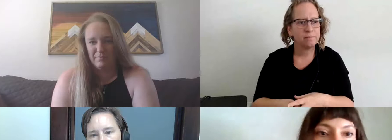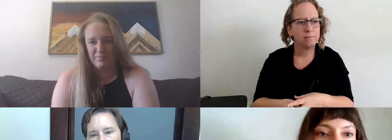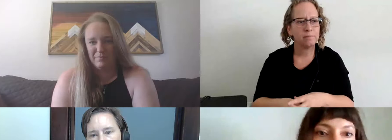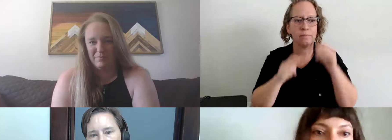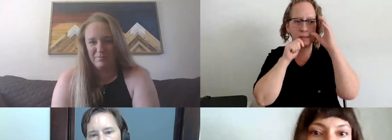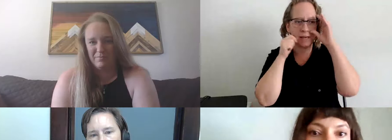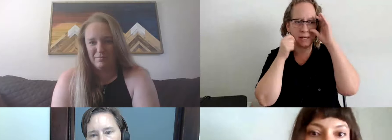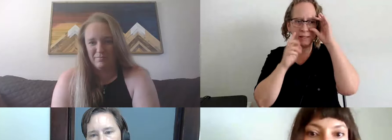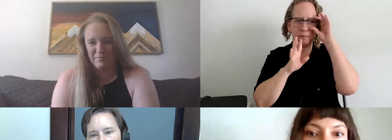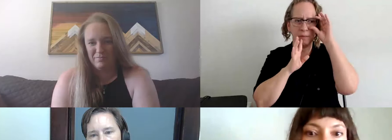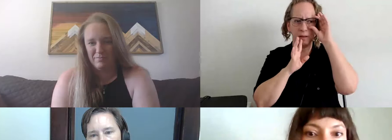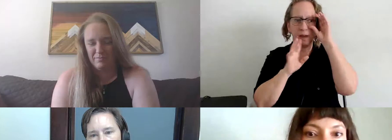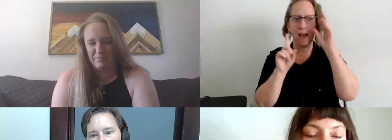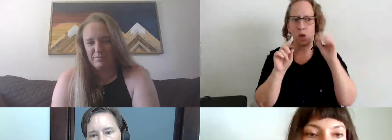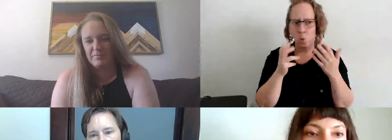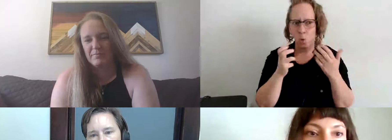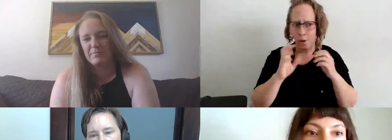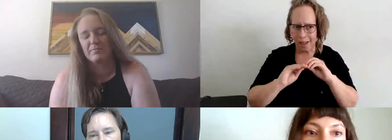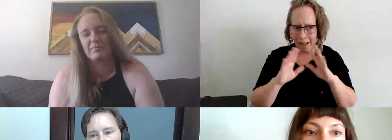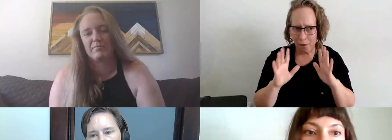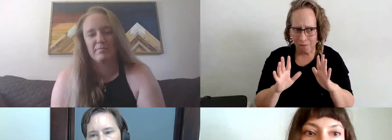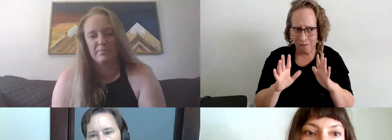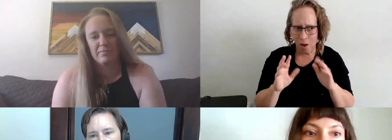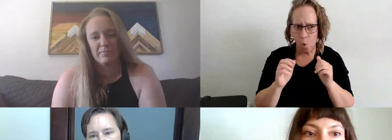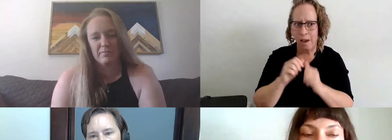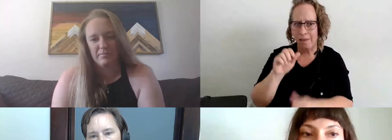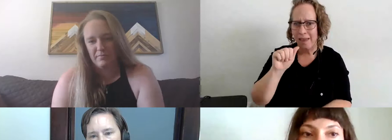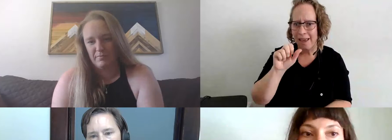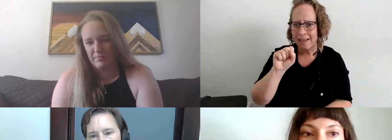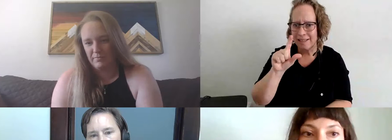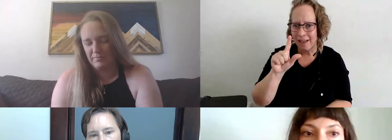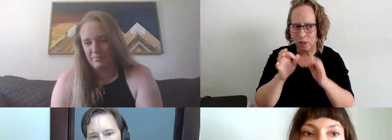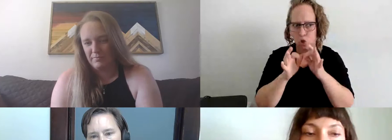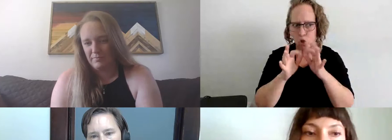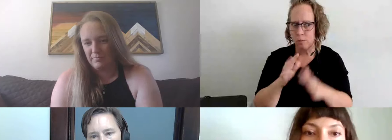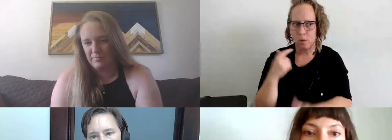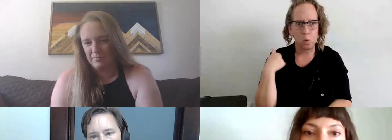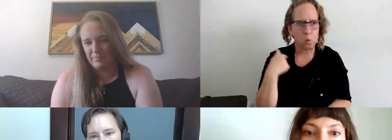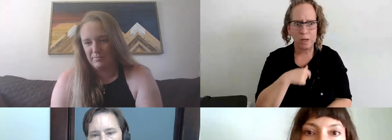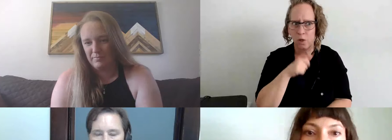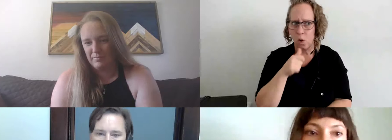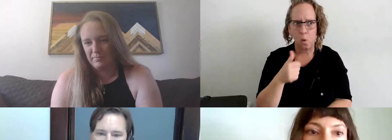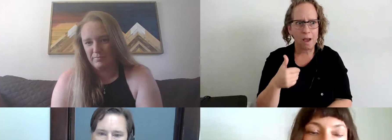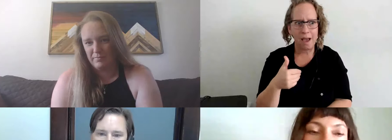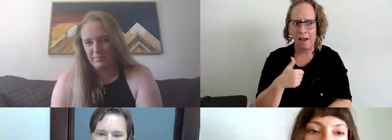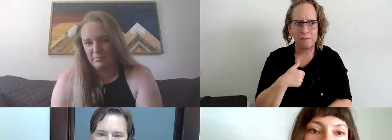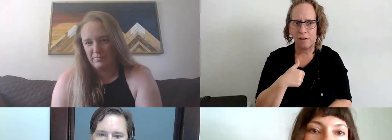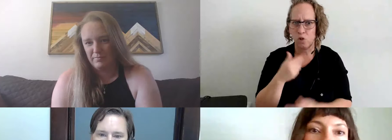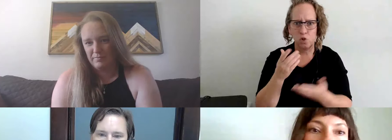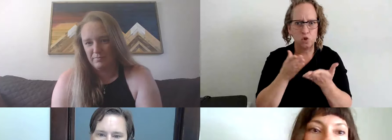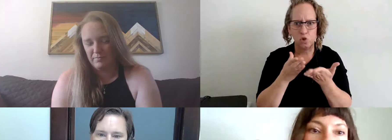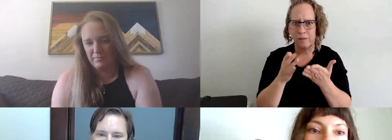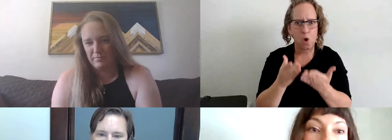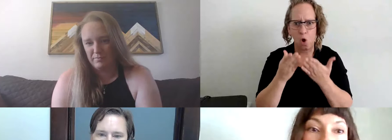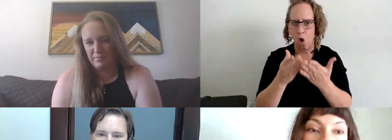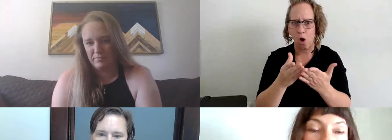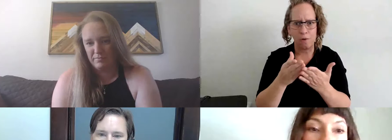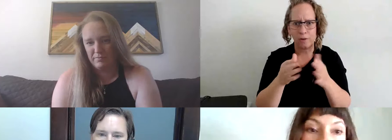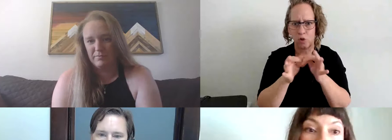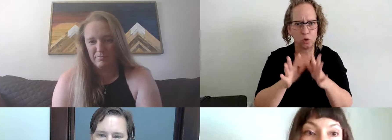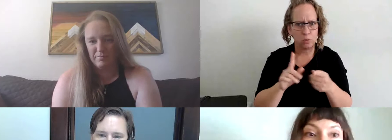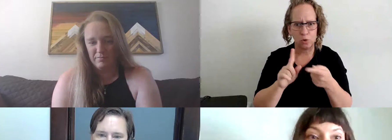And this is Tatiana. I do want to clarify, with ASL interpreters, we do not have a service that offers the interpreter